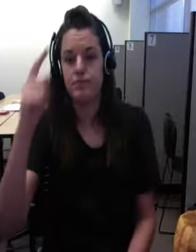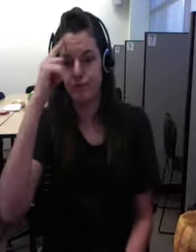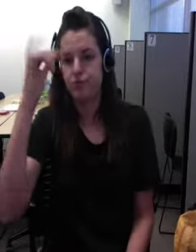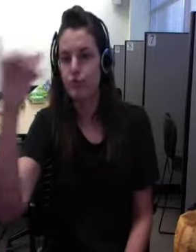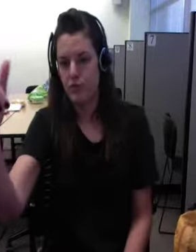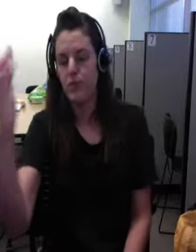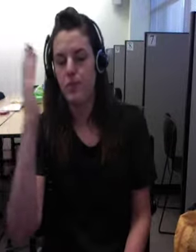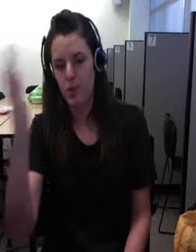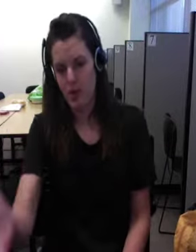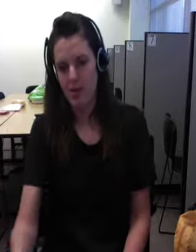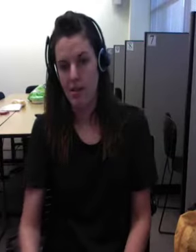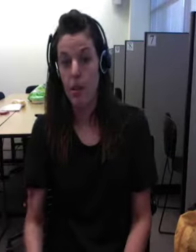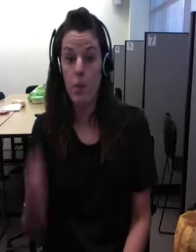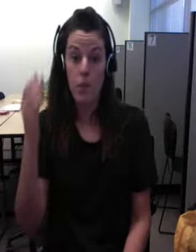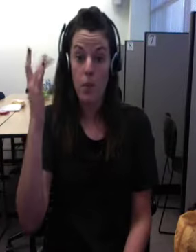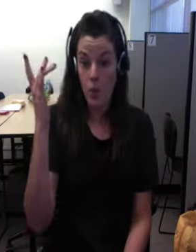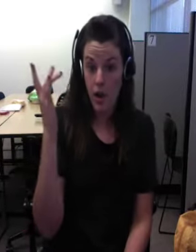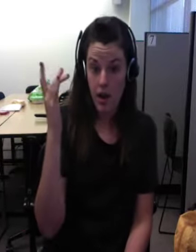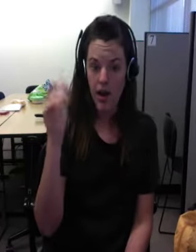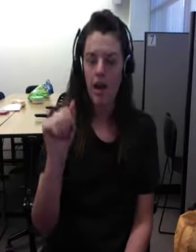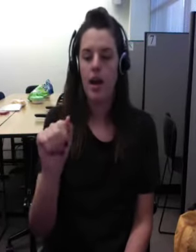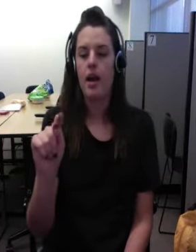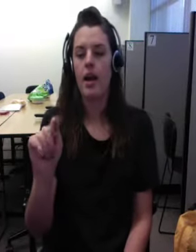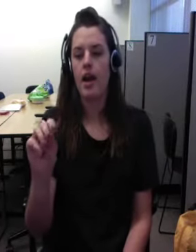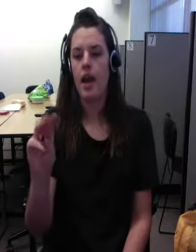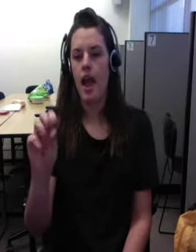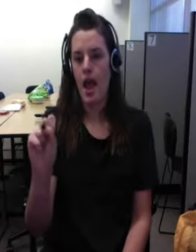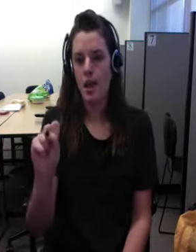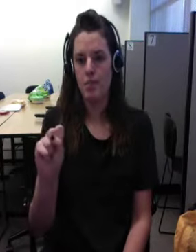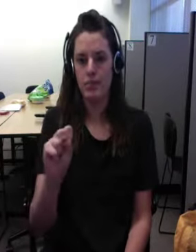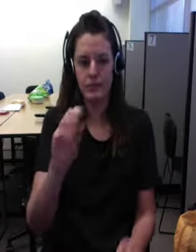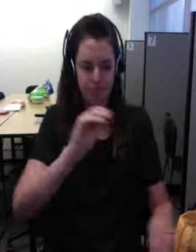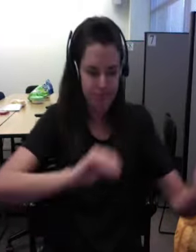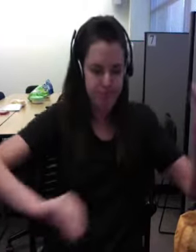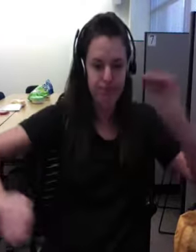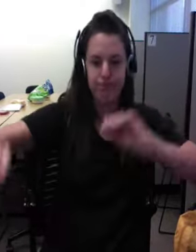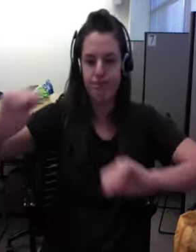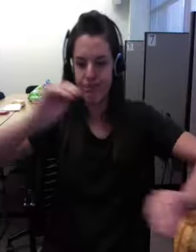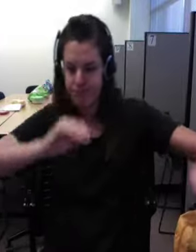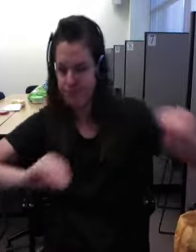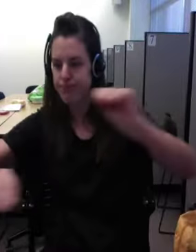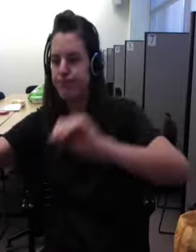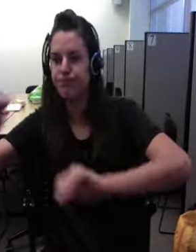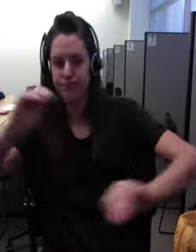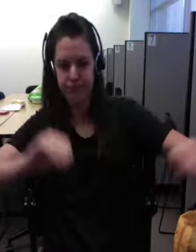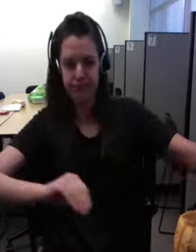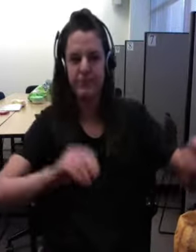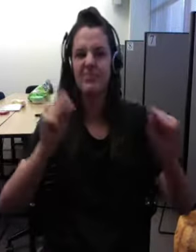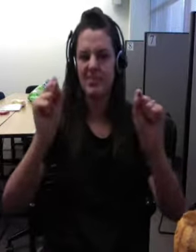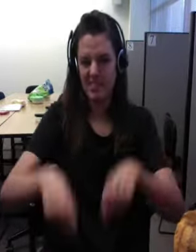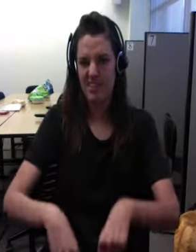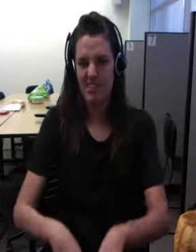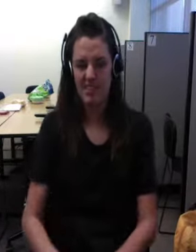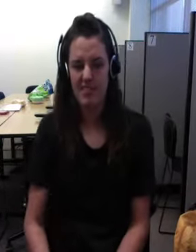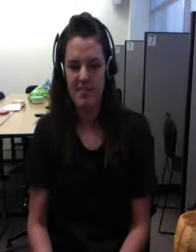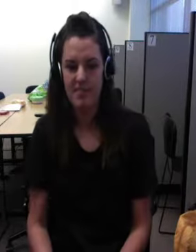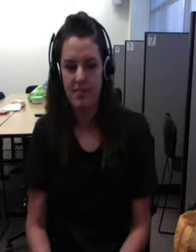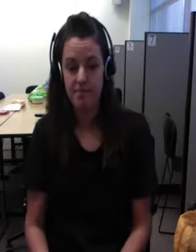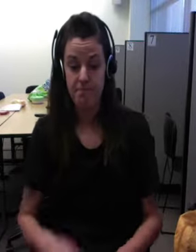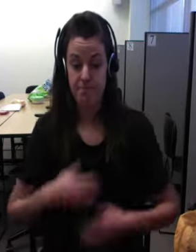farther apart than atoms in a solid or a liquid, and so they can move freely. The air you breathe is an